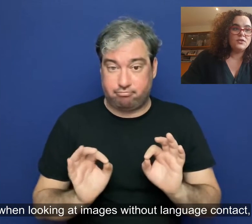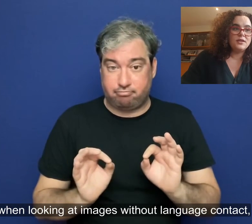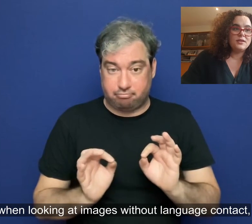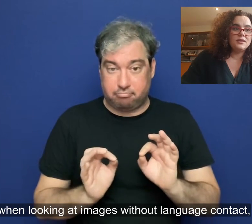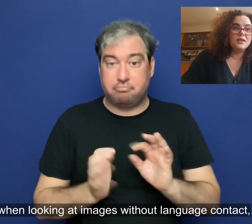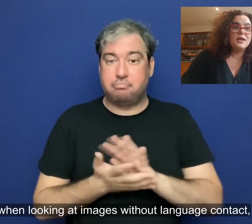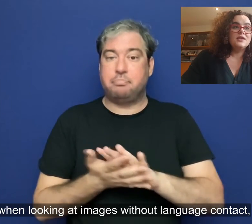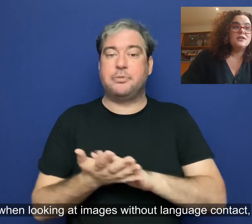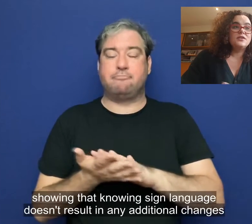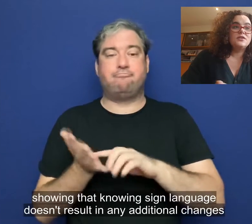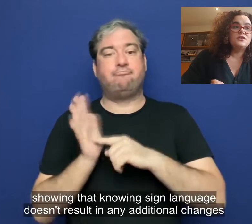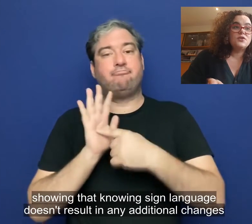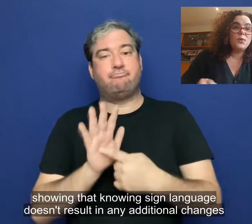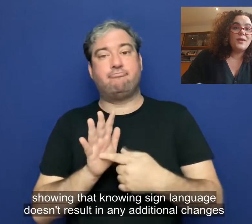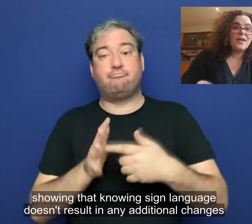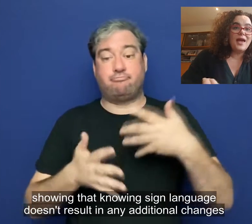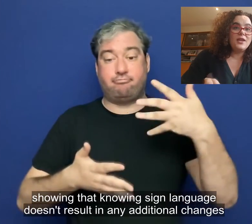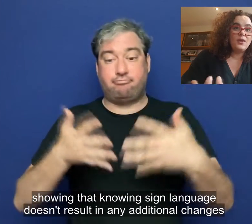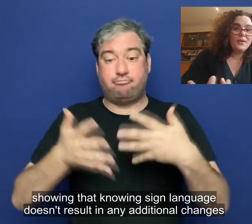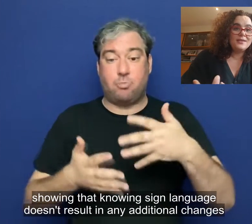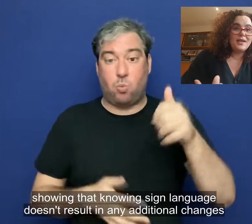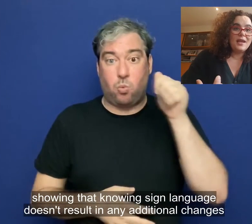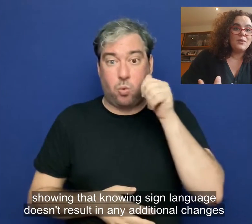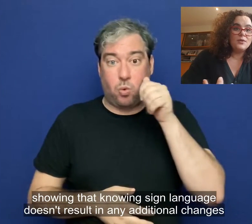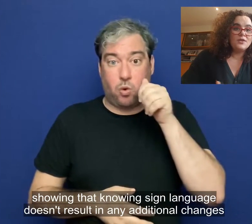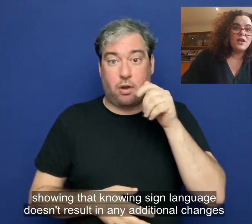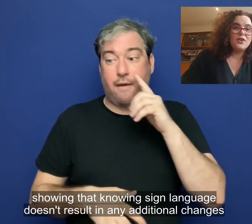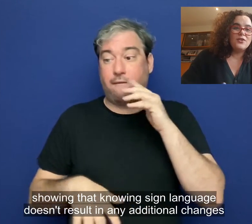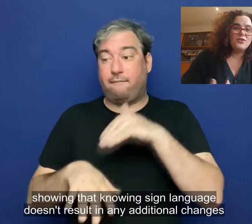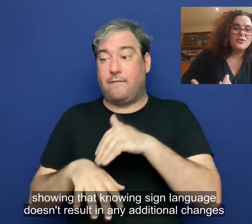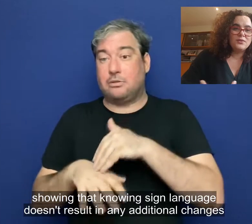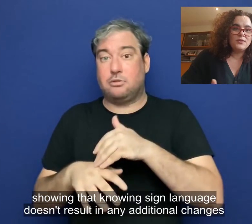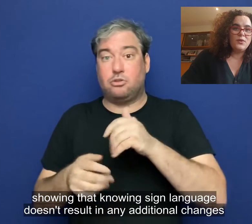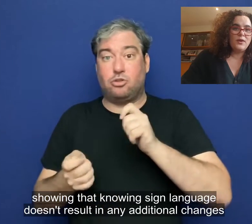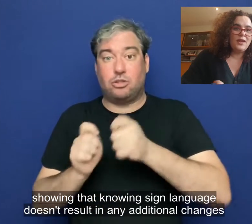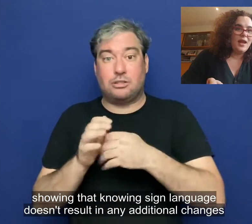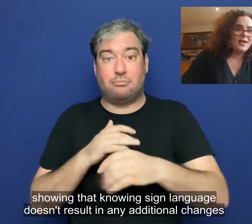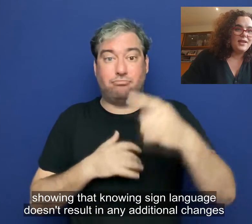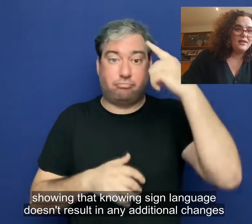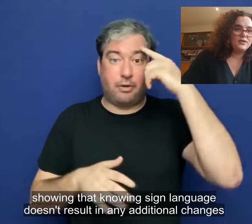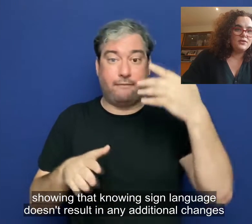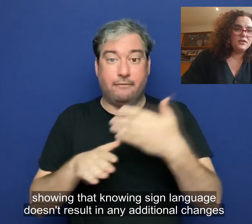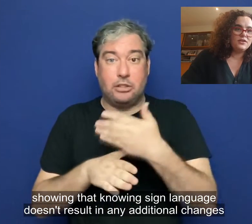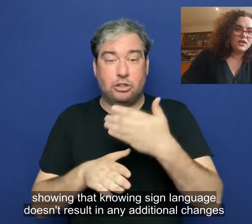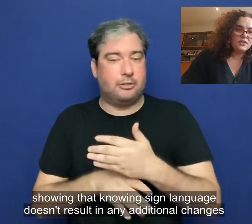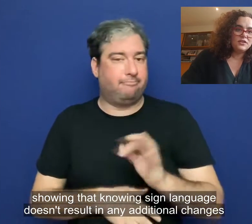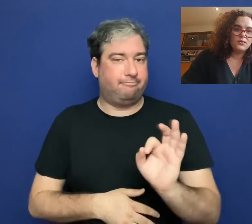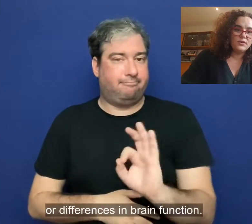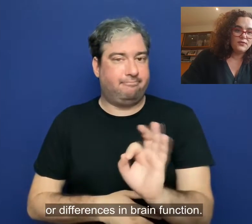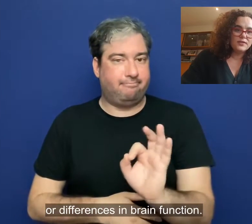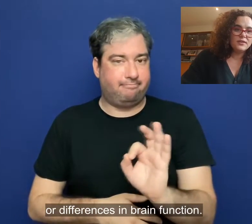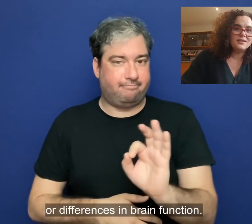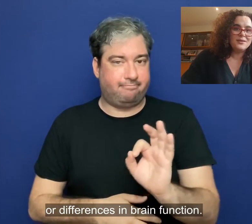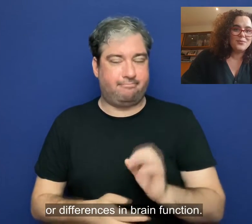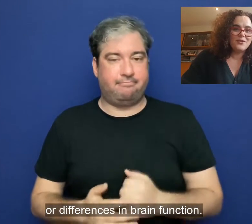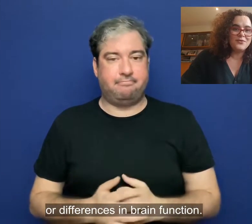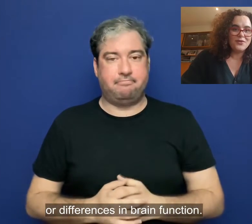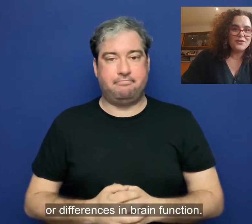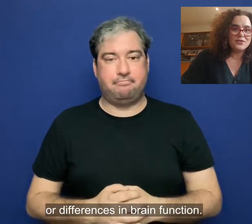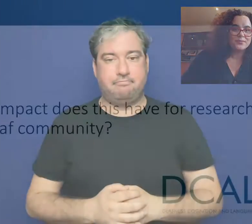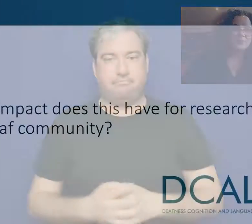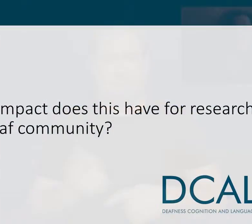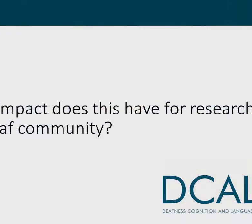language contact, showing that knowing sign language doesn't result in any additional changes or differences in